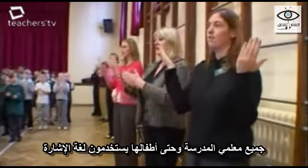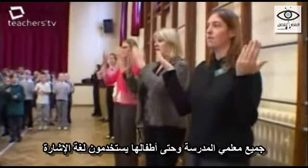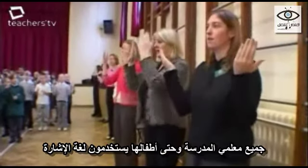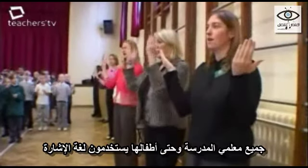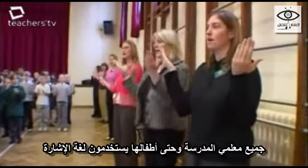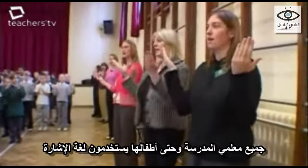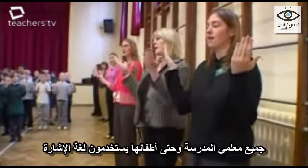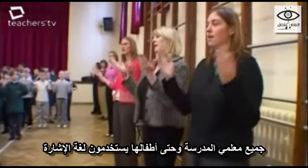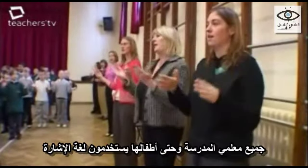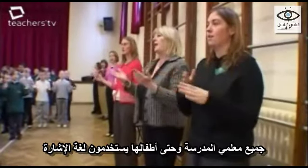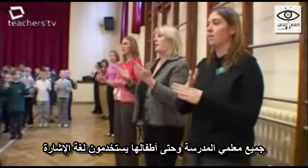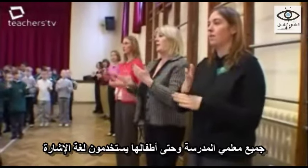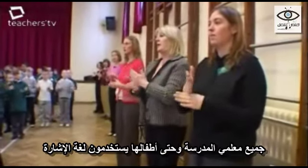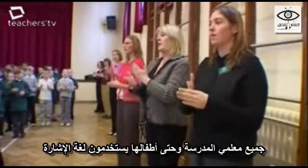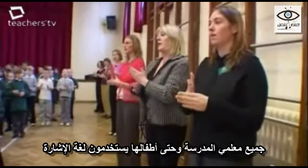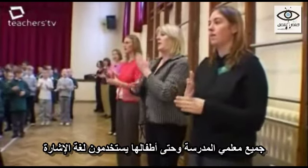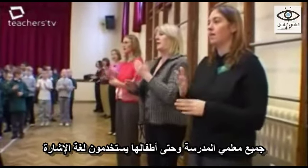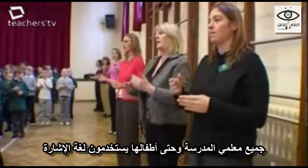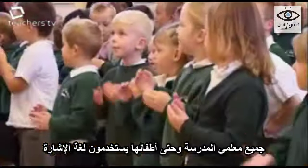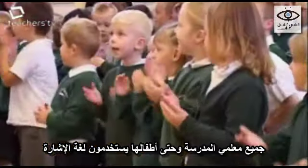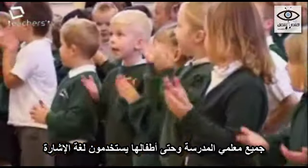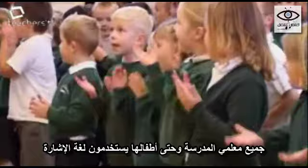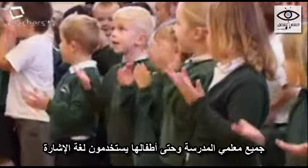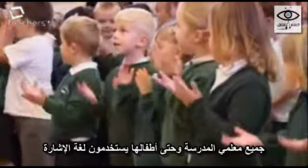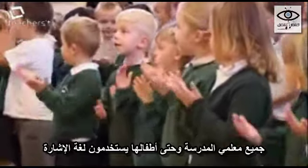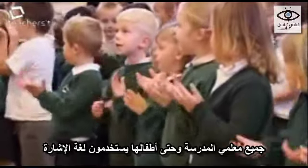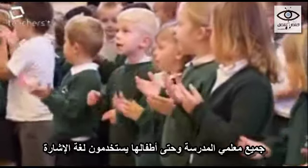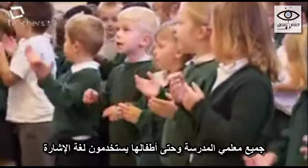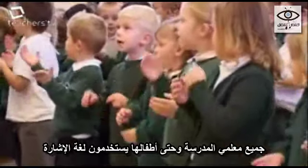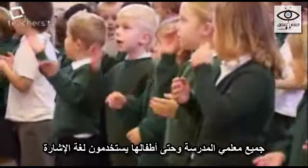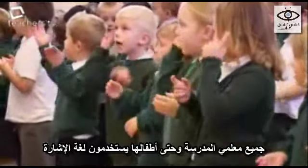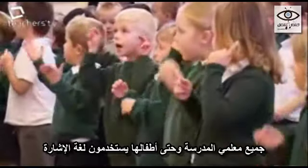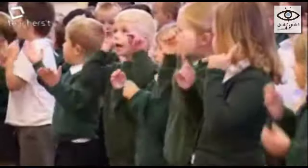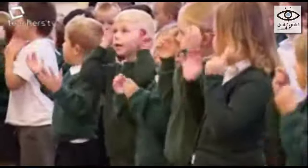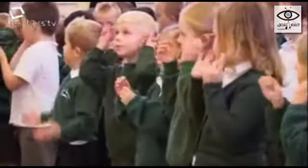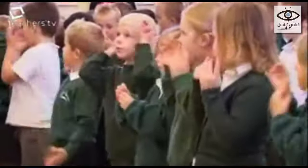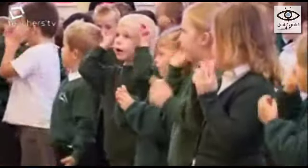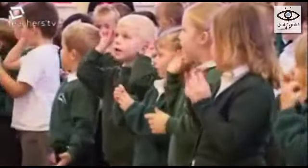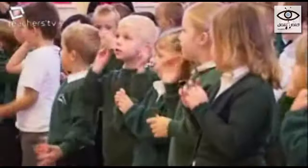teachers sign, and all of our children sign.